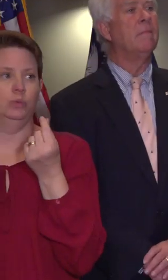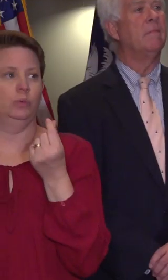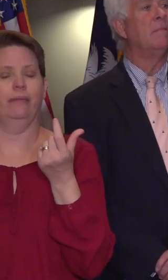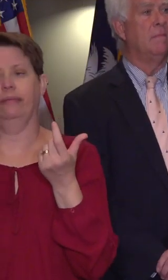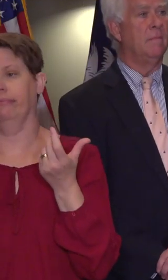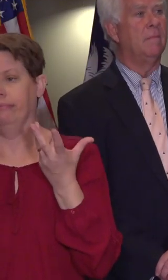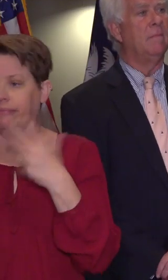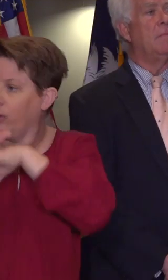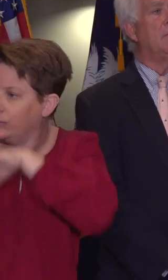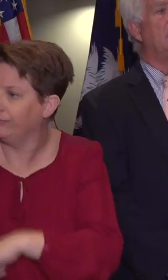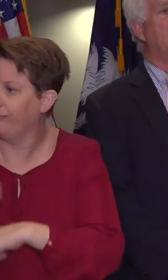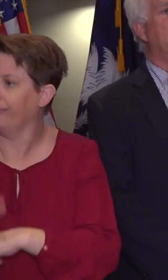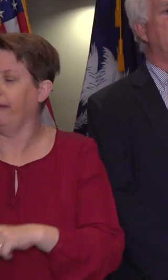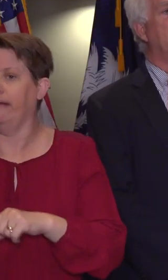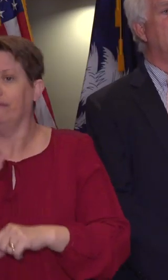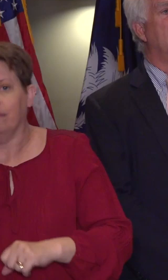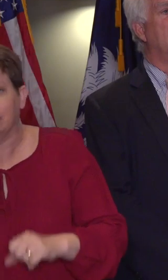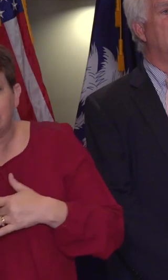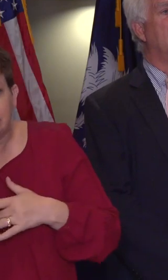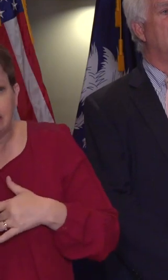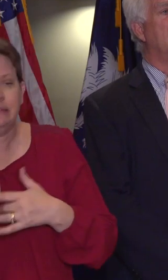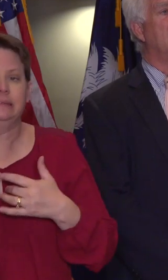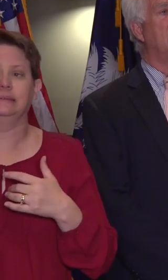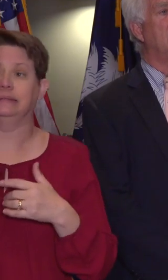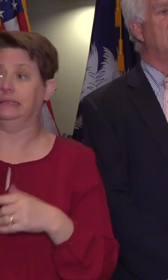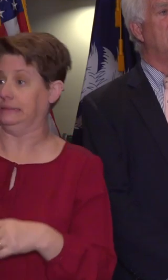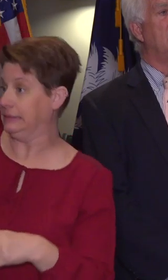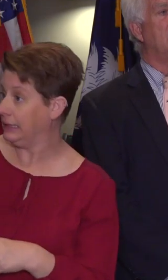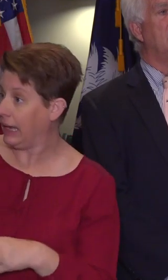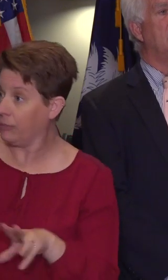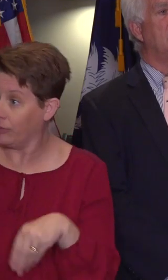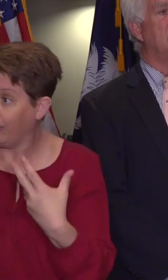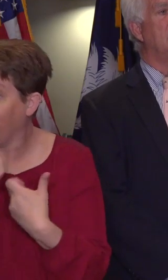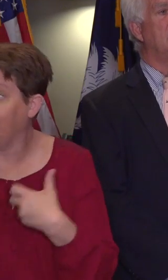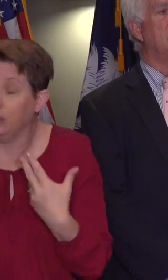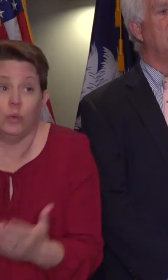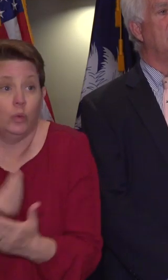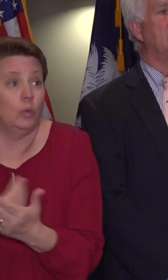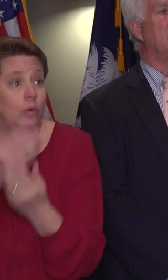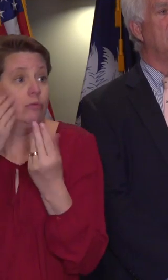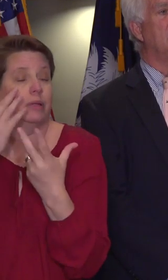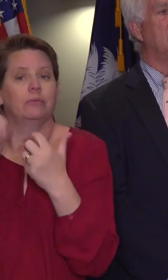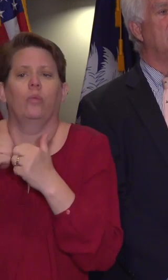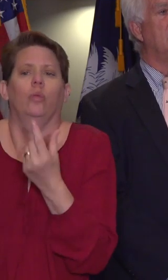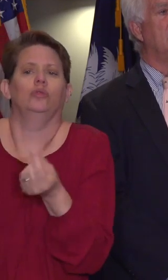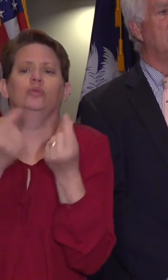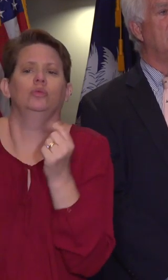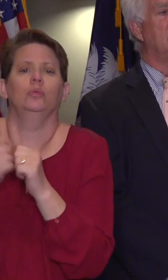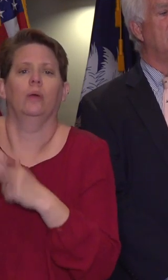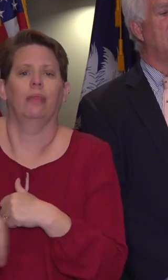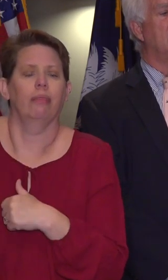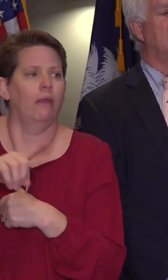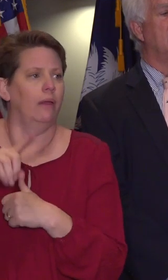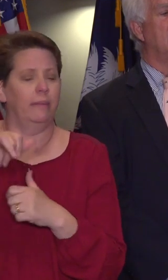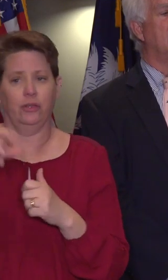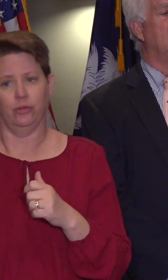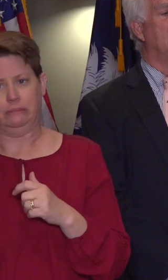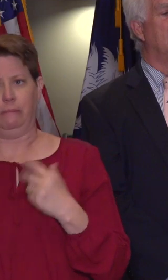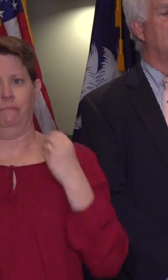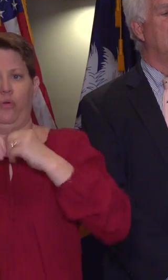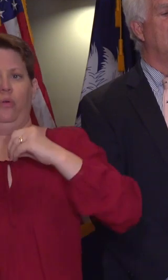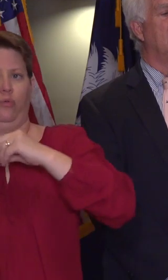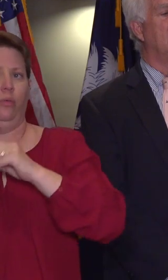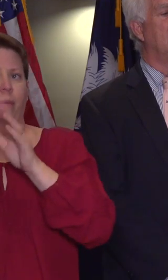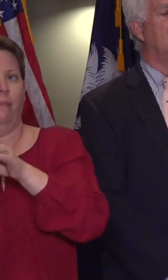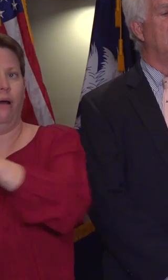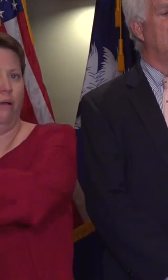with infectious diseases. Has DHEC given any new guidance to hospitals on how to start handling these cases as you suspect more and more will